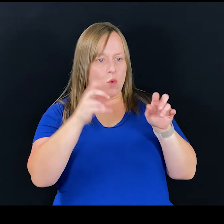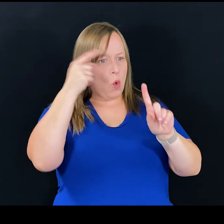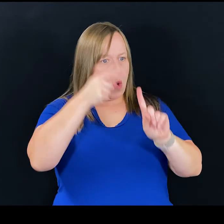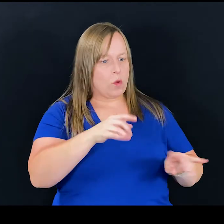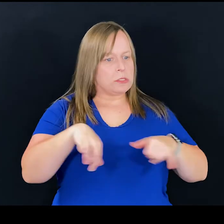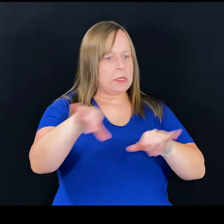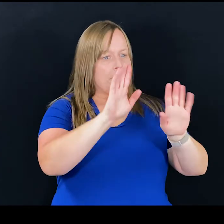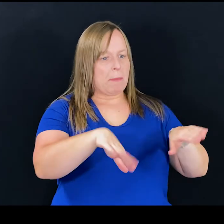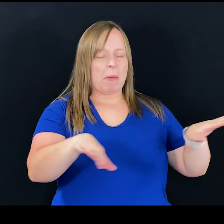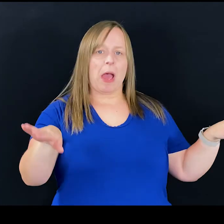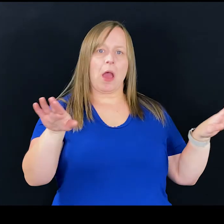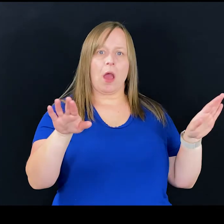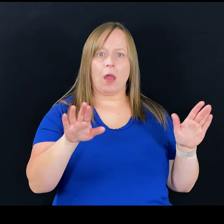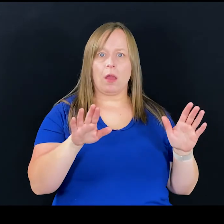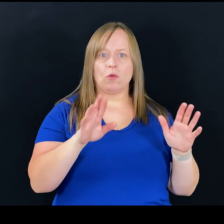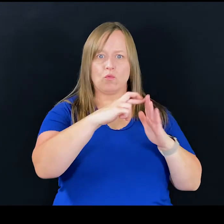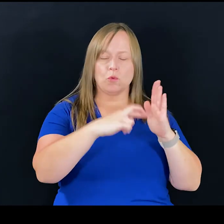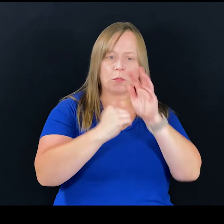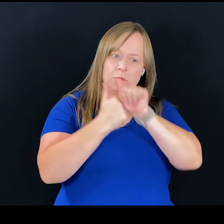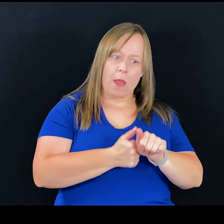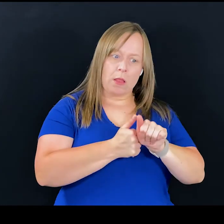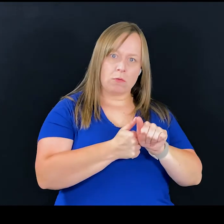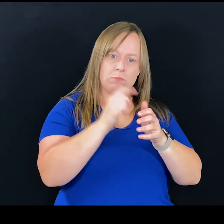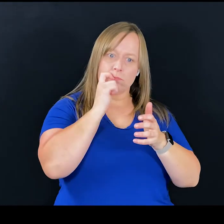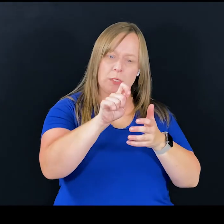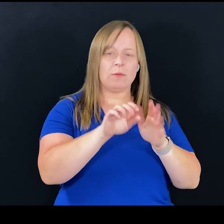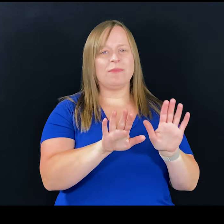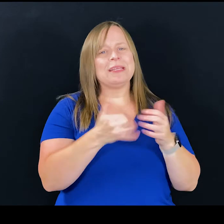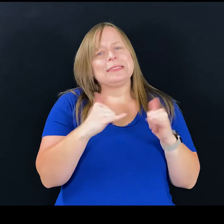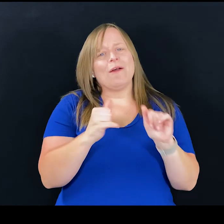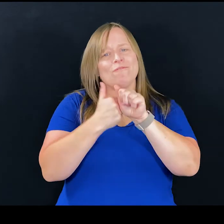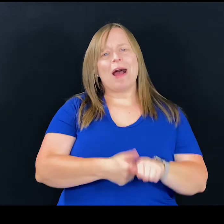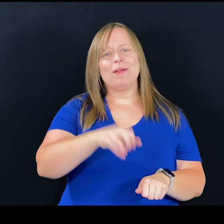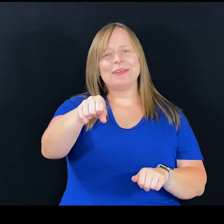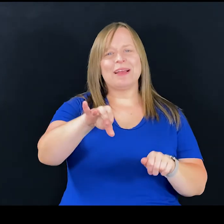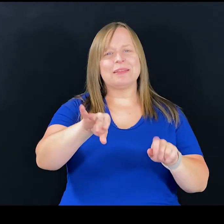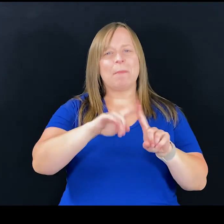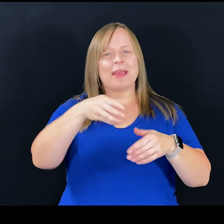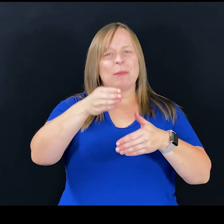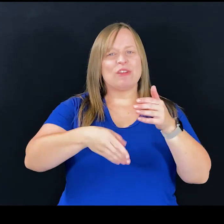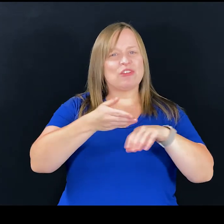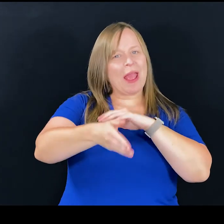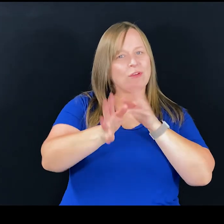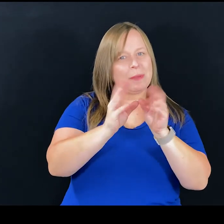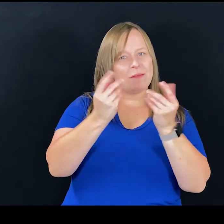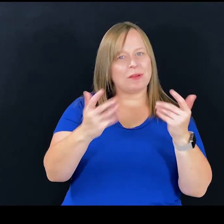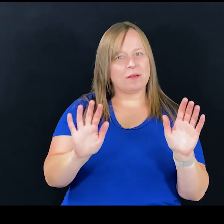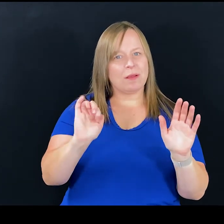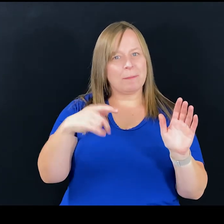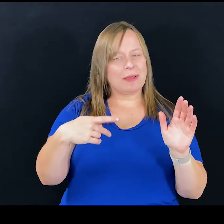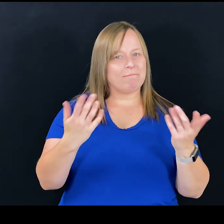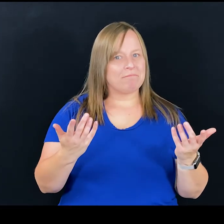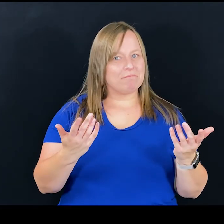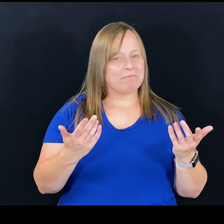IEP, make sure all the goals were standard-based and all of the rules. And you still have to follow those, but they can be done after